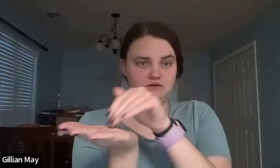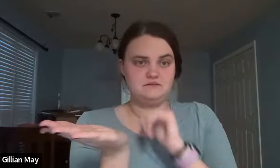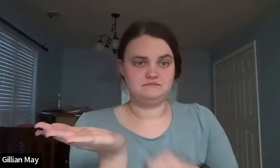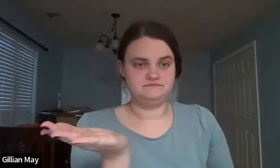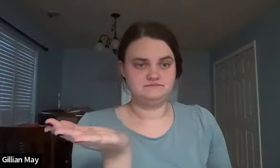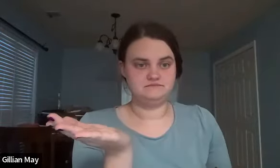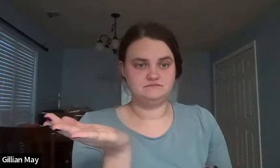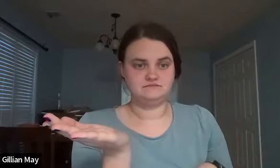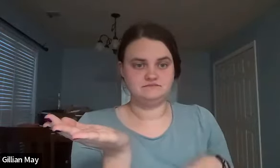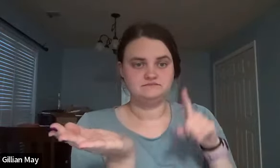1,000,000.